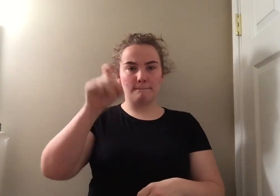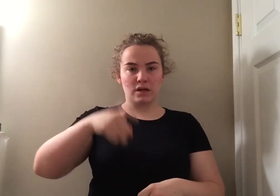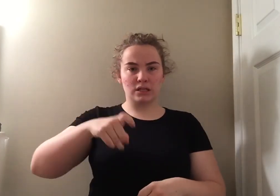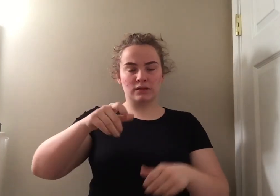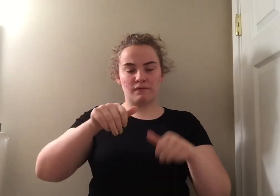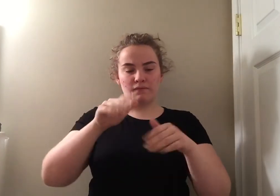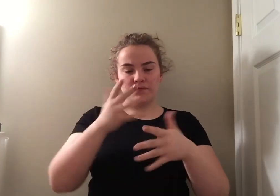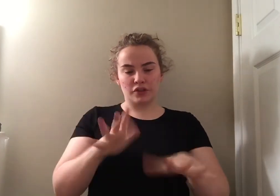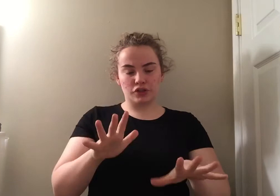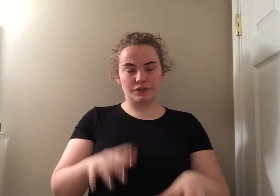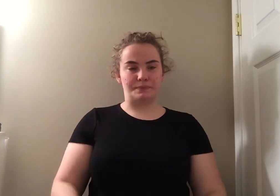So what?